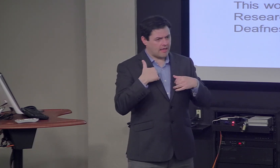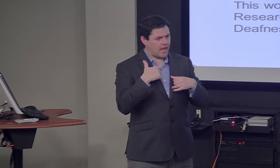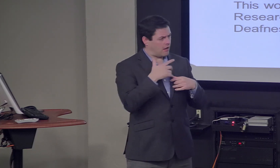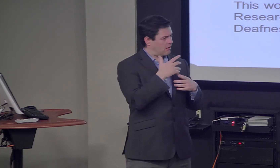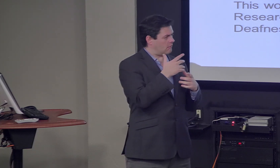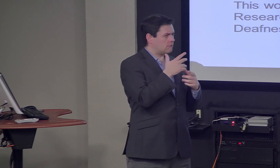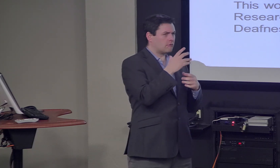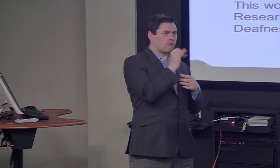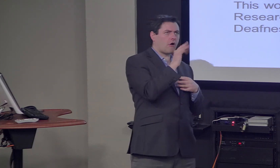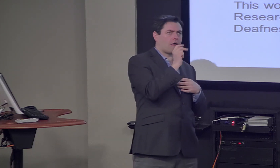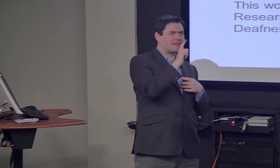of their learning,